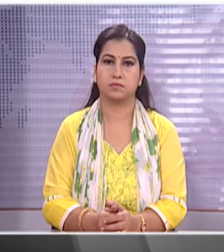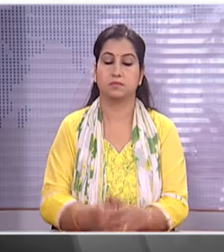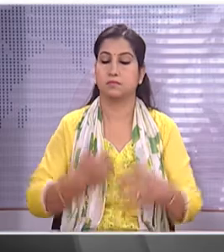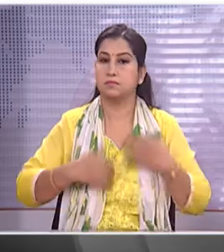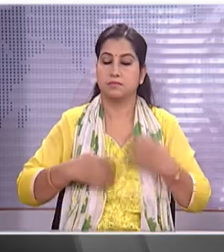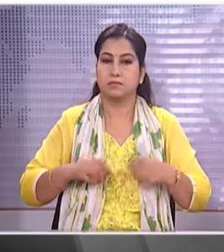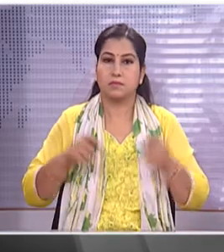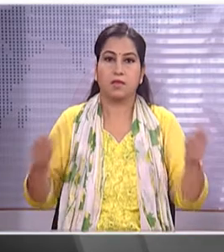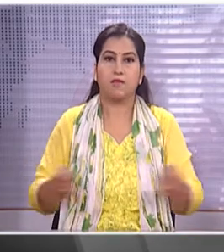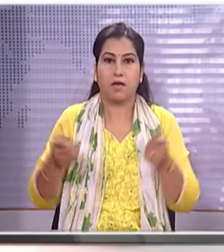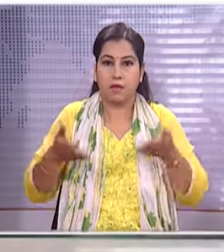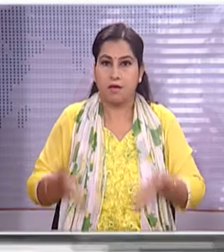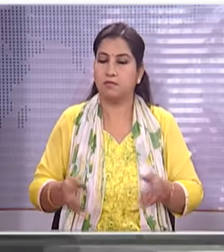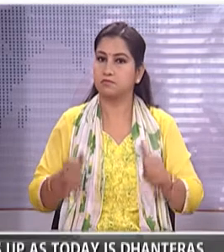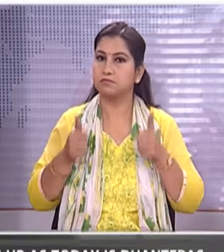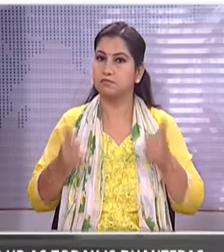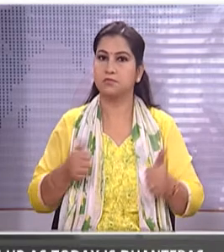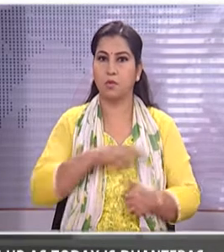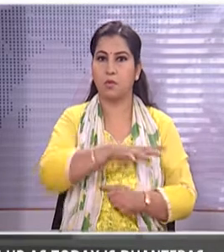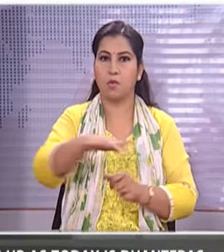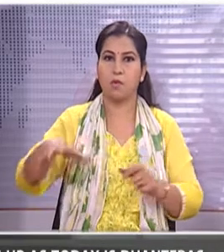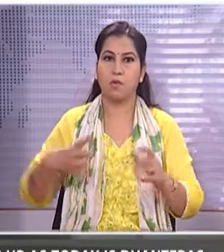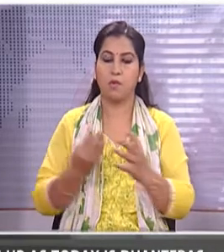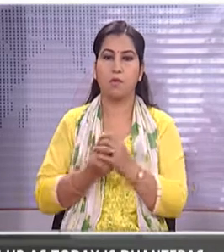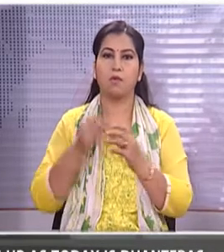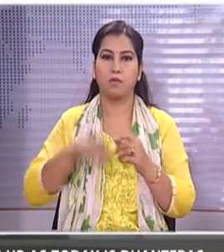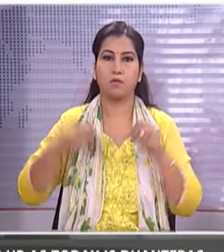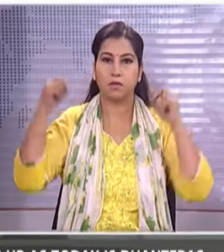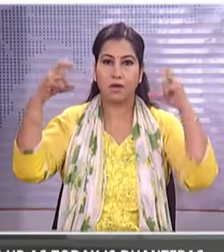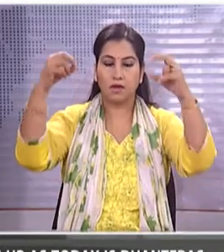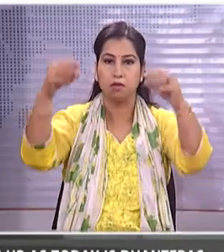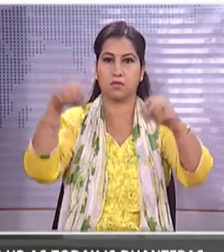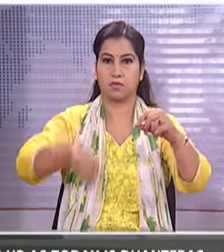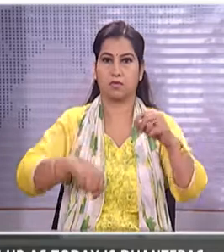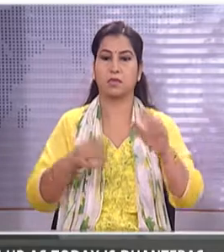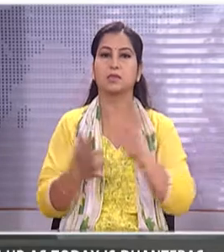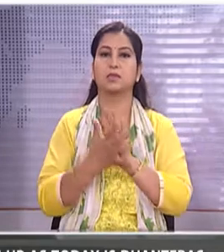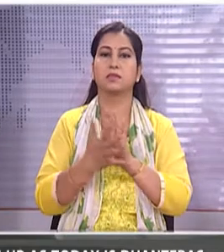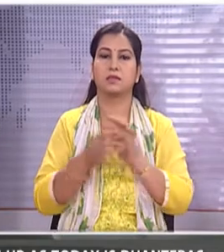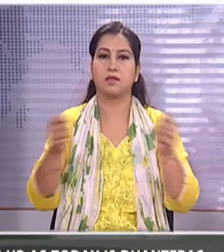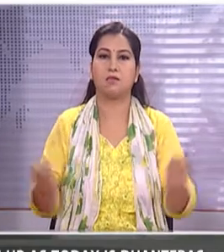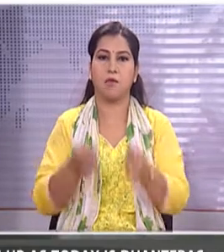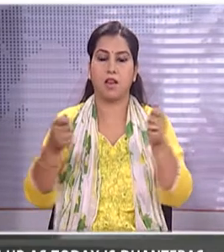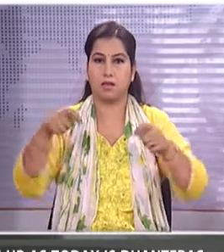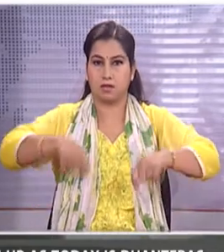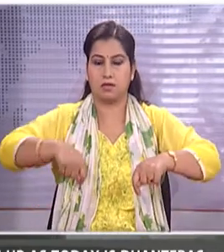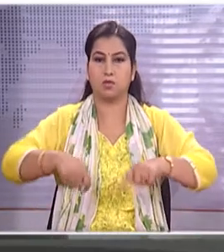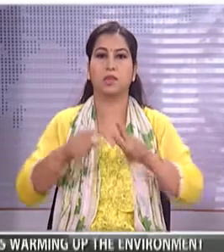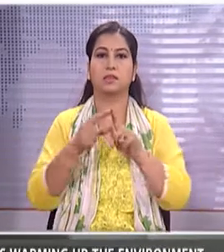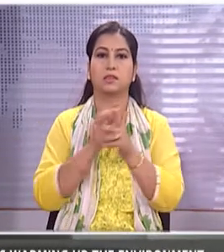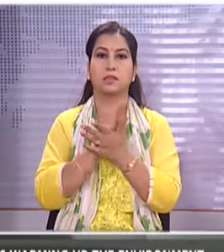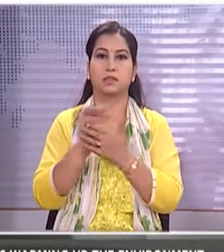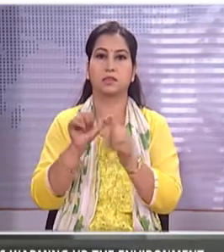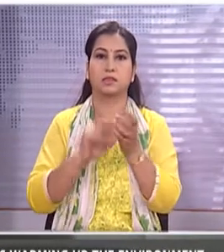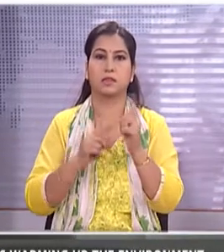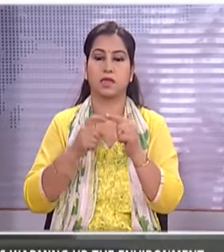Excitement for Diwali festivities is warming up the environment as we head towards an electrifying weekend to celebrate Diwali. Today is Dhanteras, the